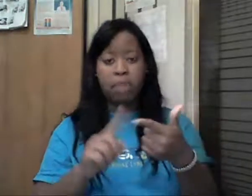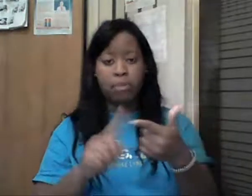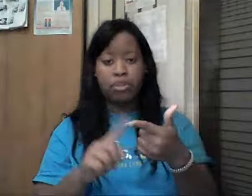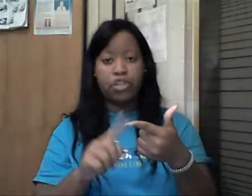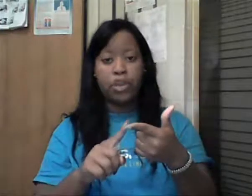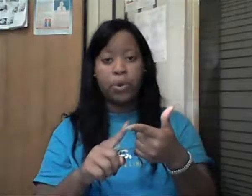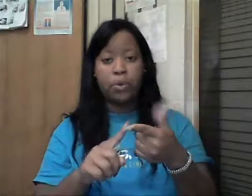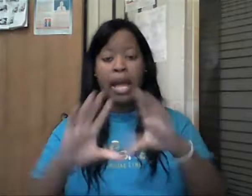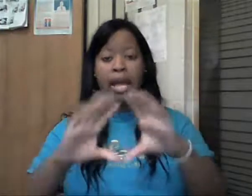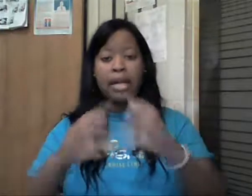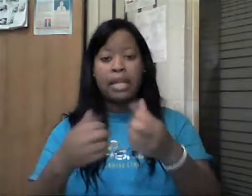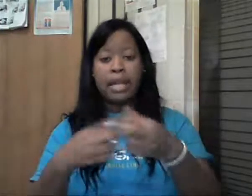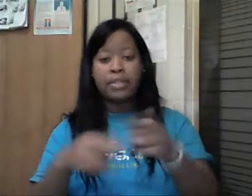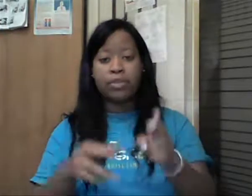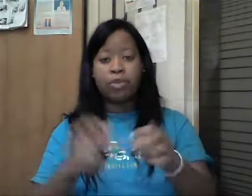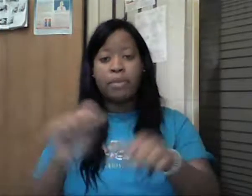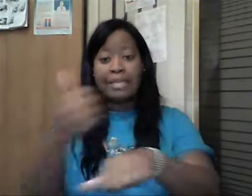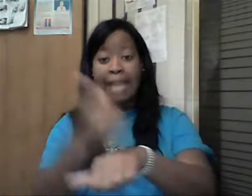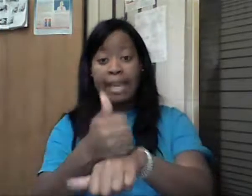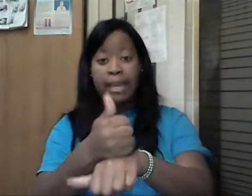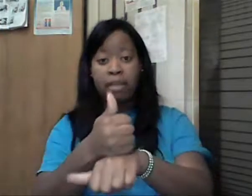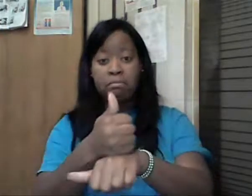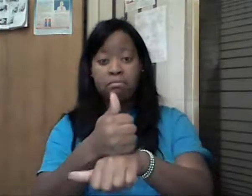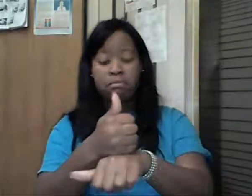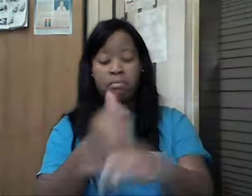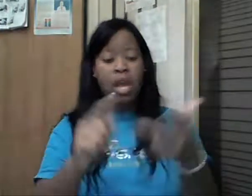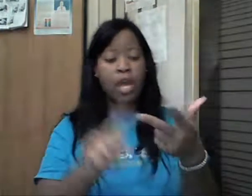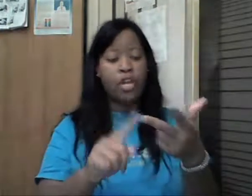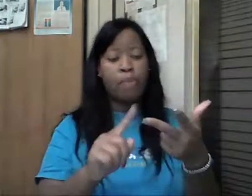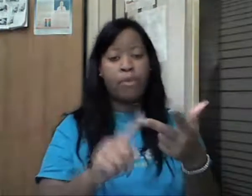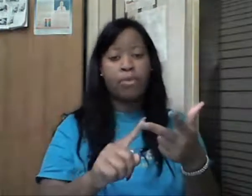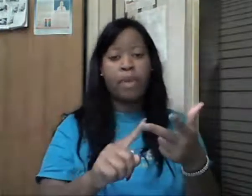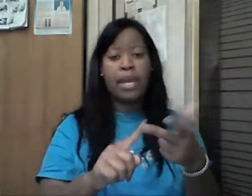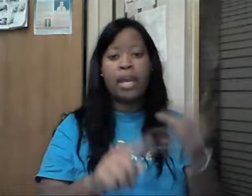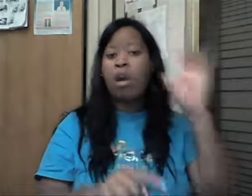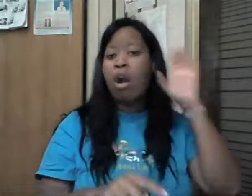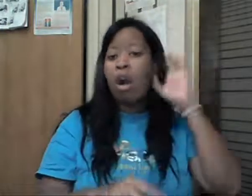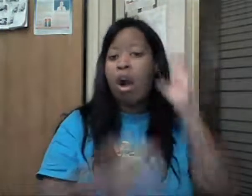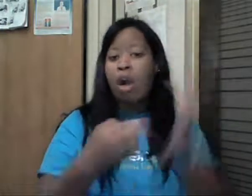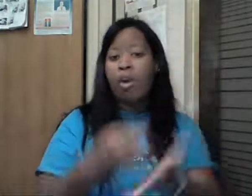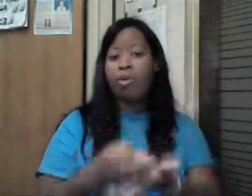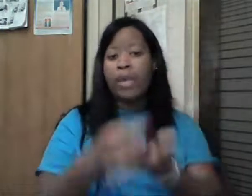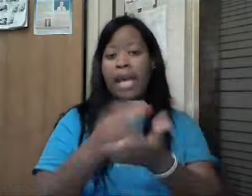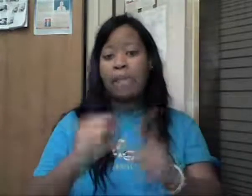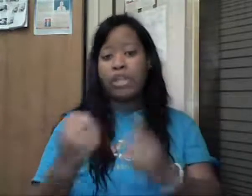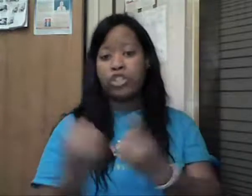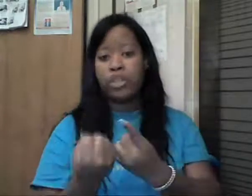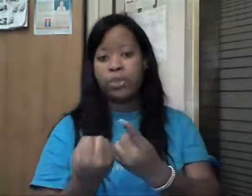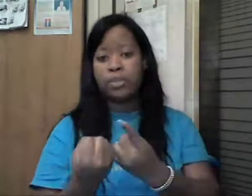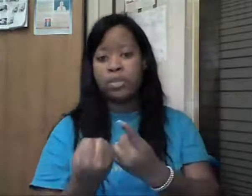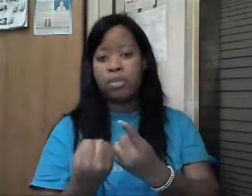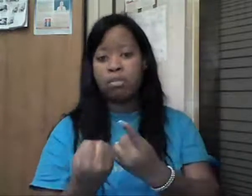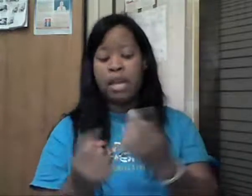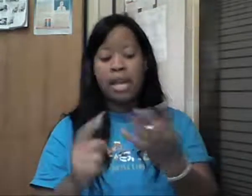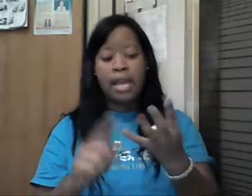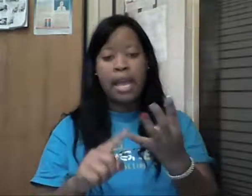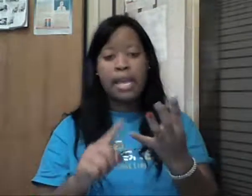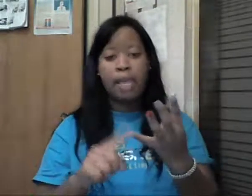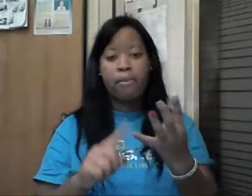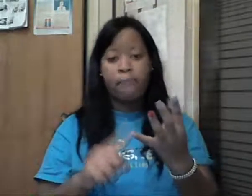Number 2, classroom setting. Number 3, oral rehab issues. And number